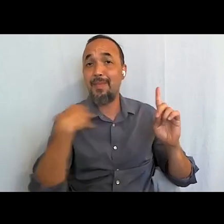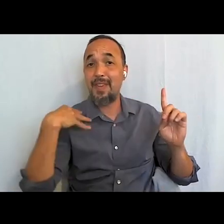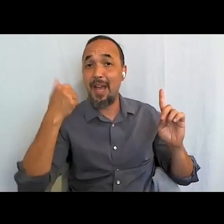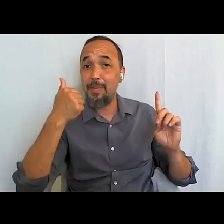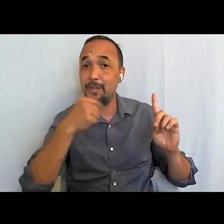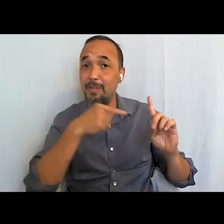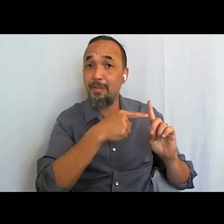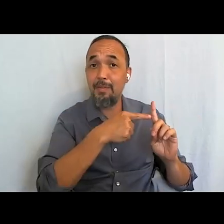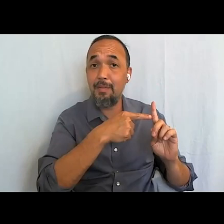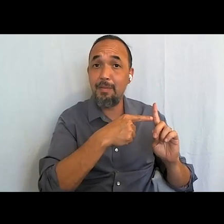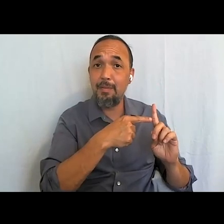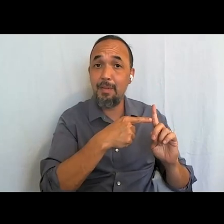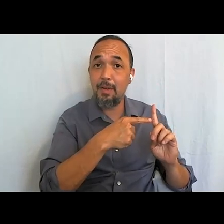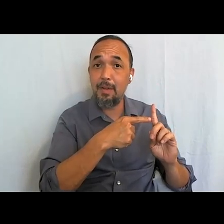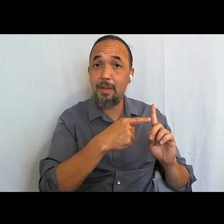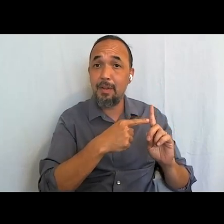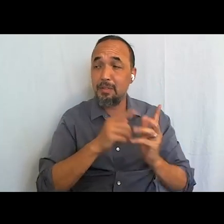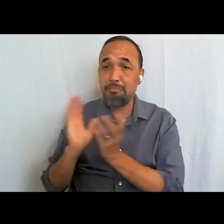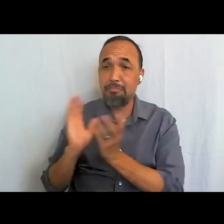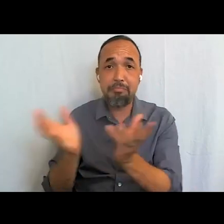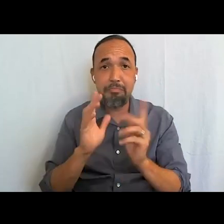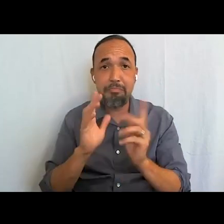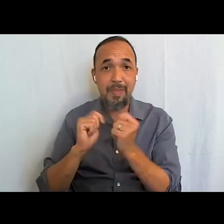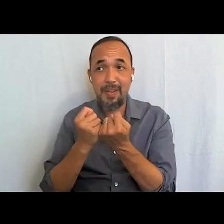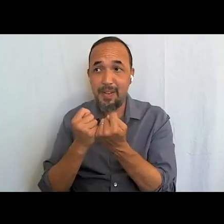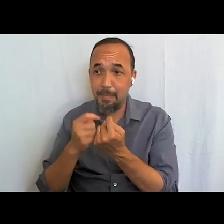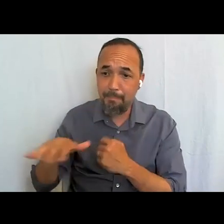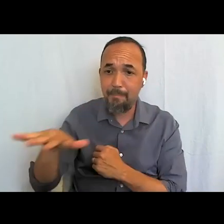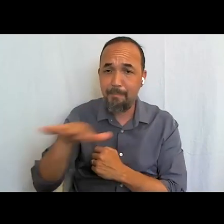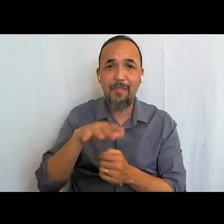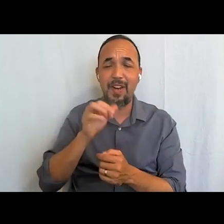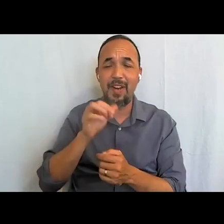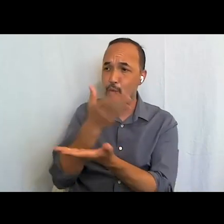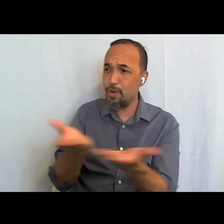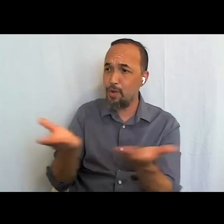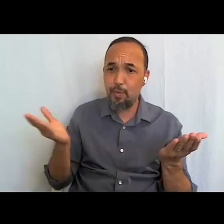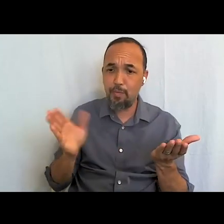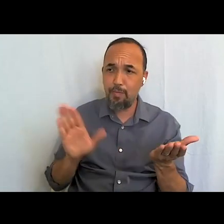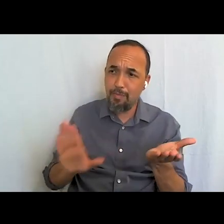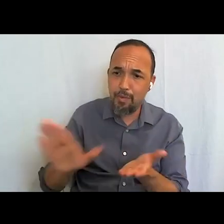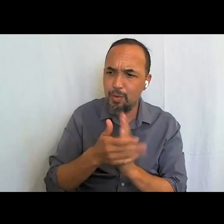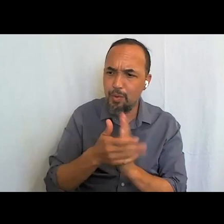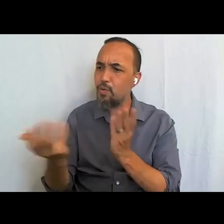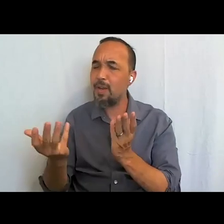Talk to your teammates. Find out who they are and what they do, etc. Okay. Don't wait. Get to